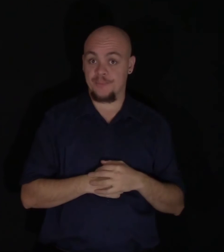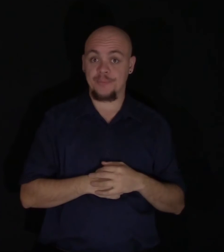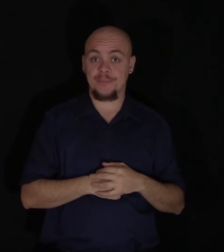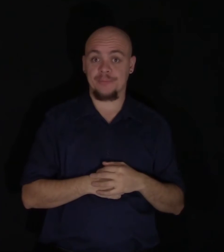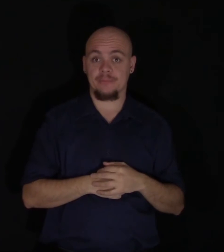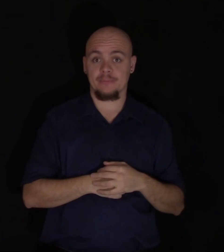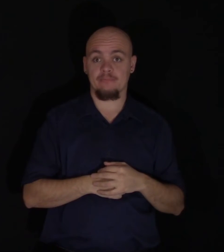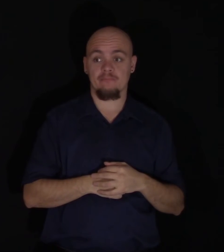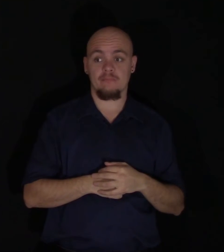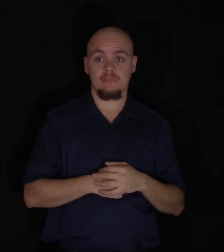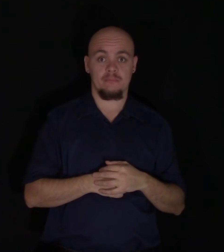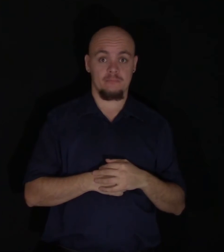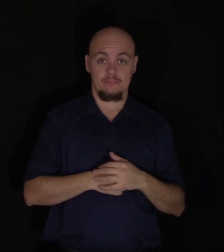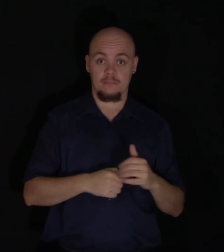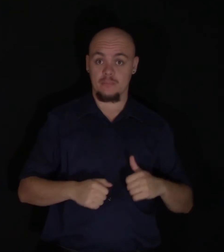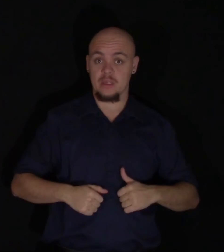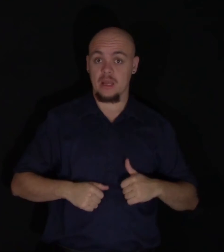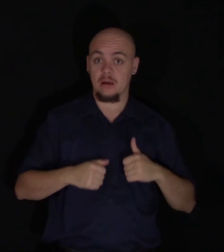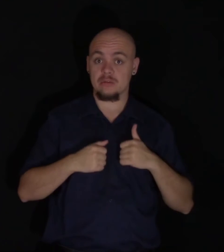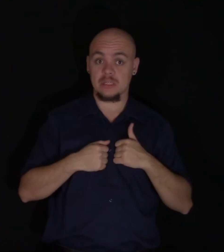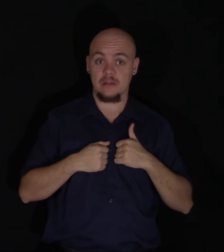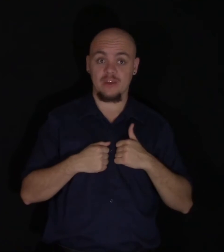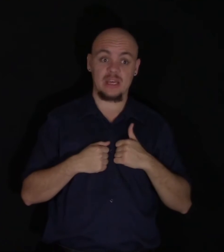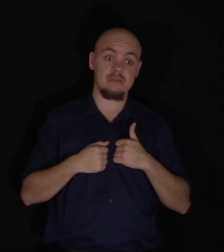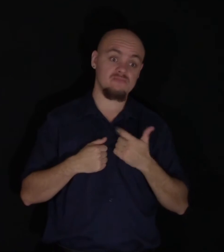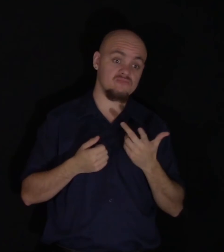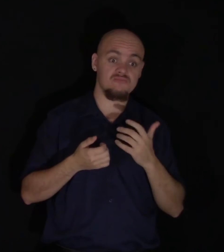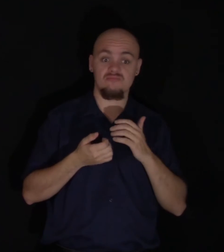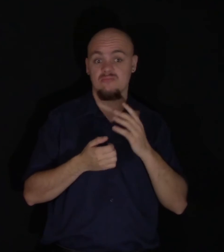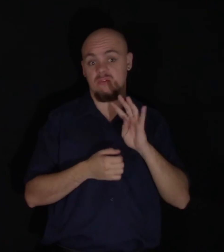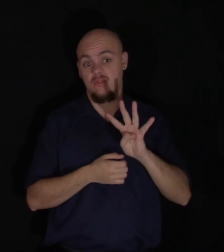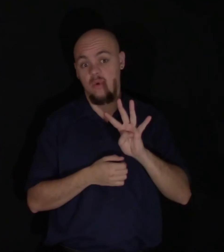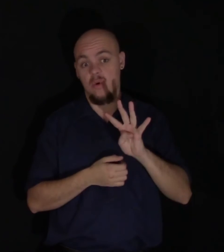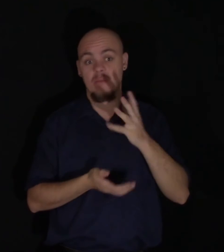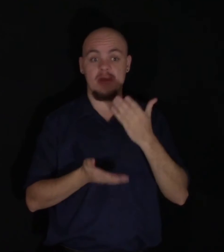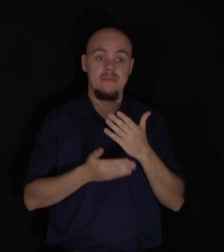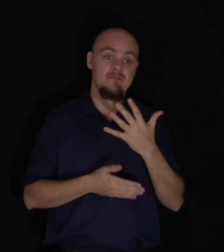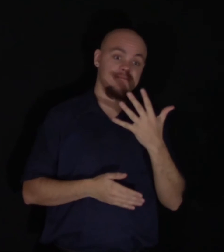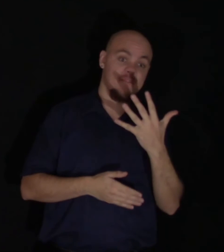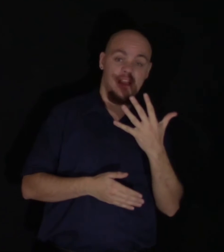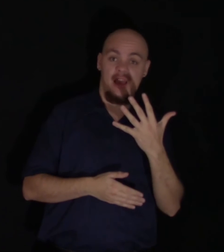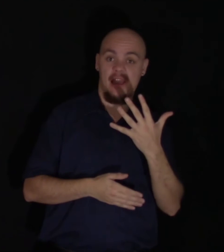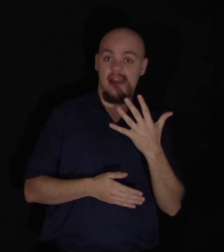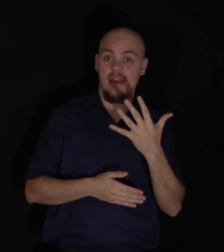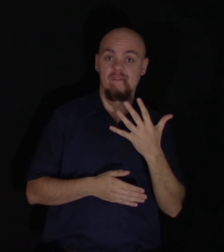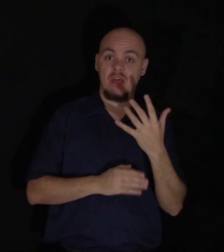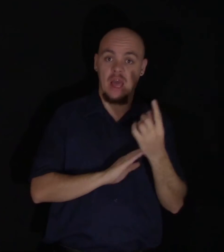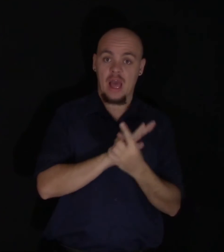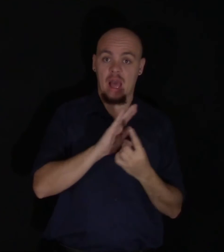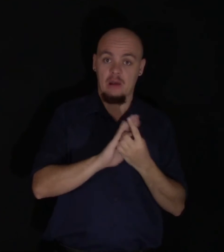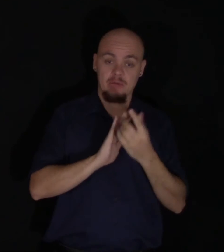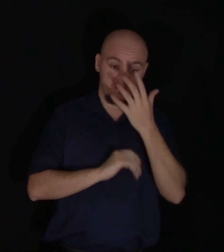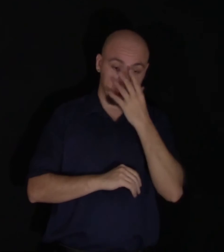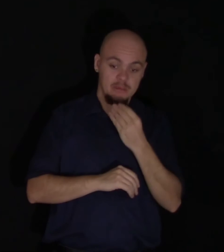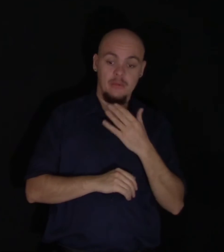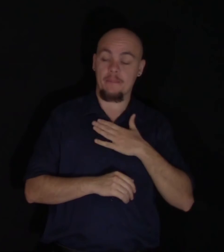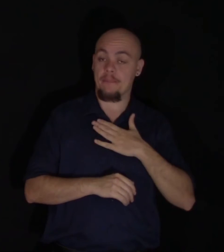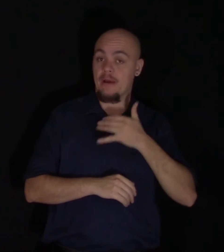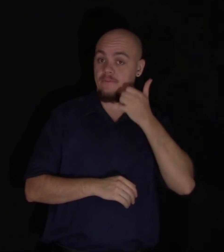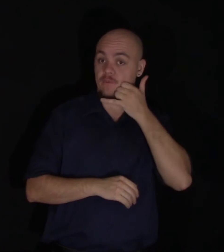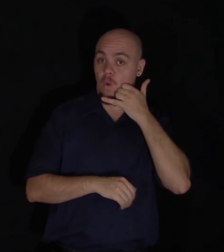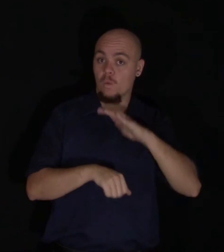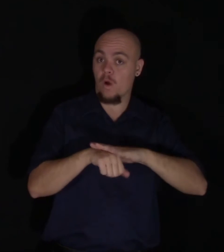was living on 4 and 5 hours of sleep. My cell phone was on 24/7, and I was on